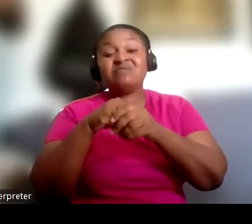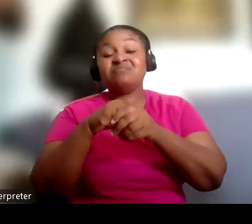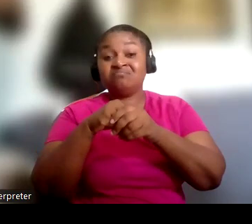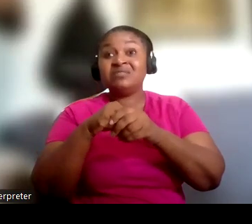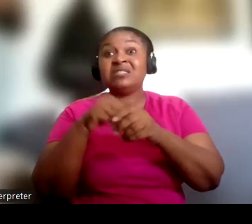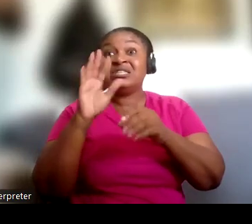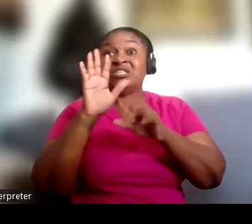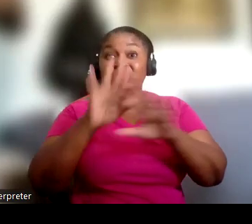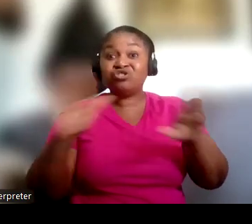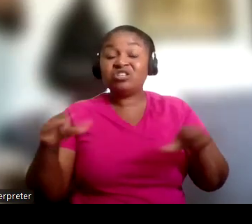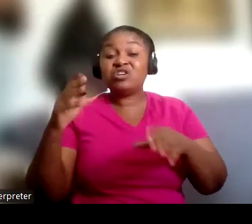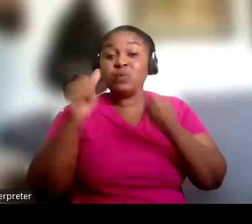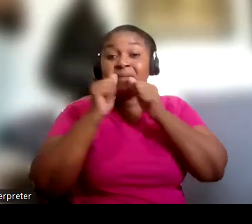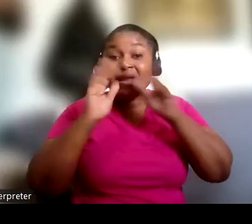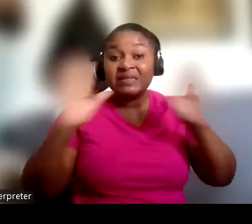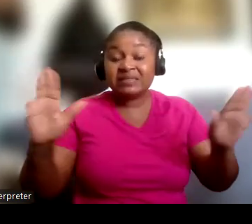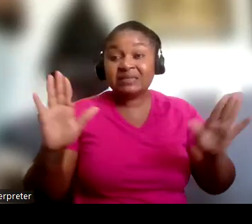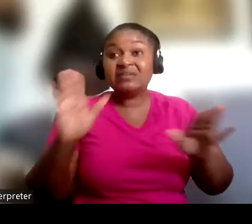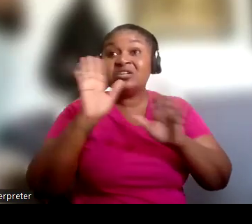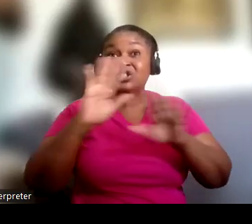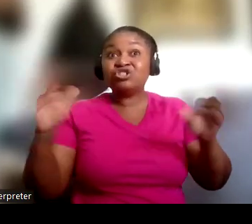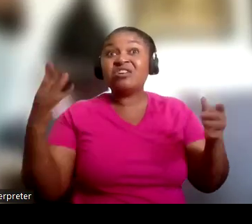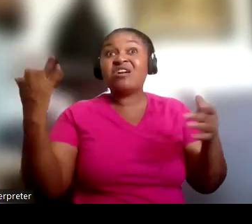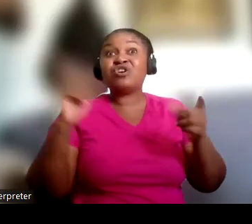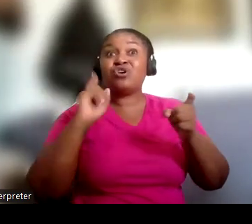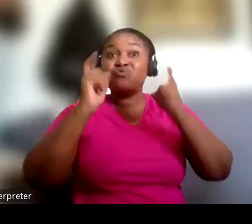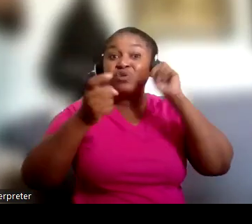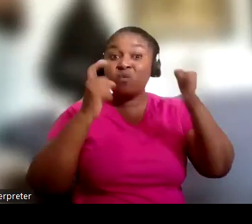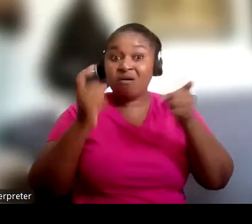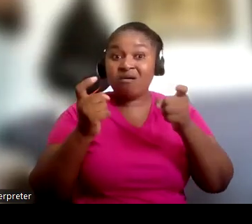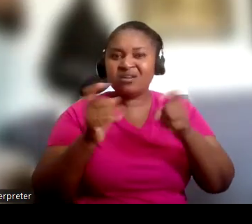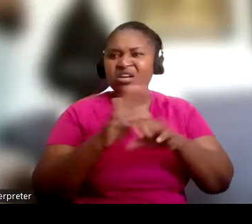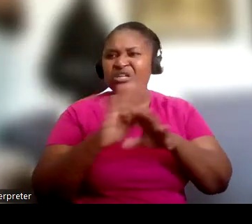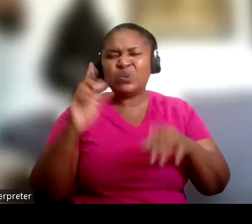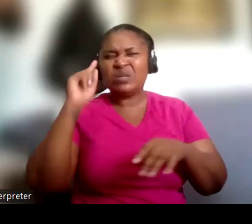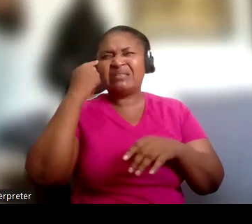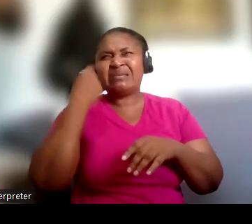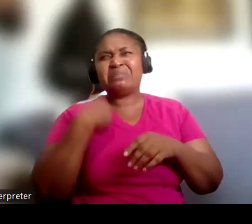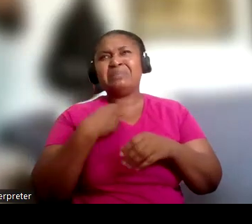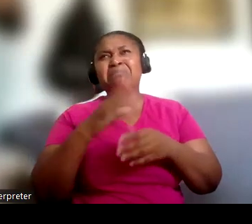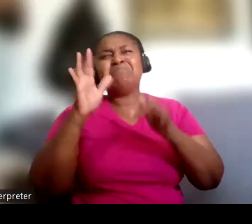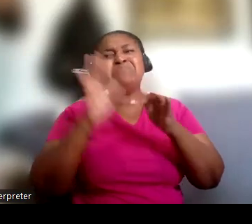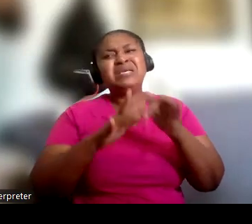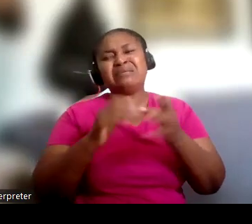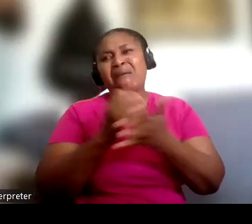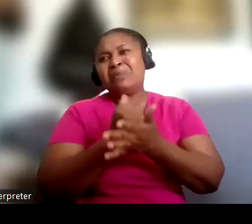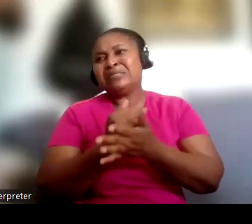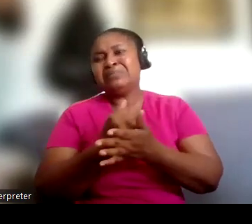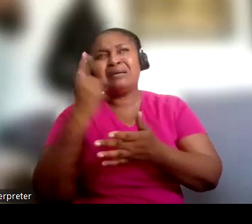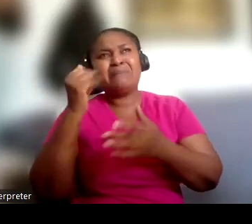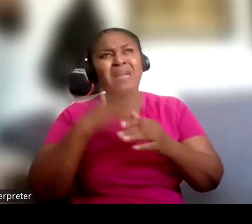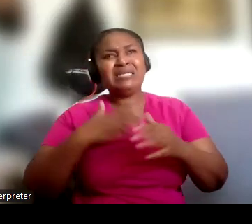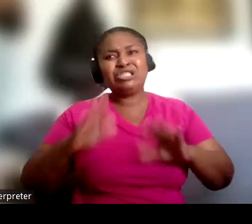inheritance. Uh, don't don't feel like you've missed out on something that you're supposed to get. It's all coming your